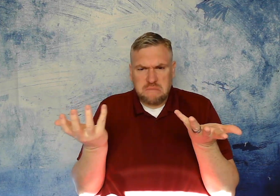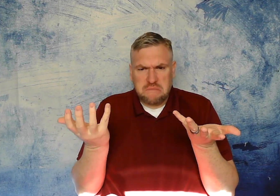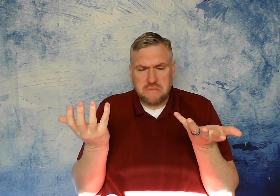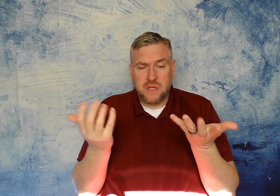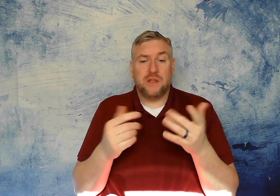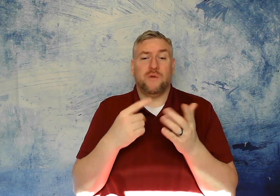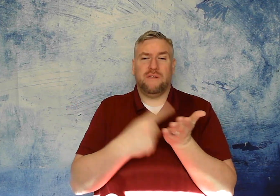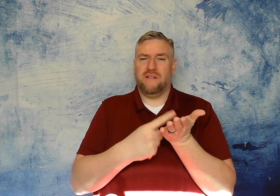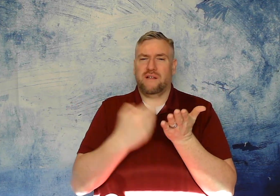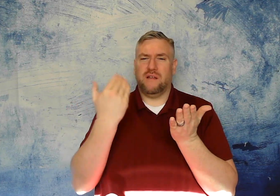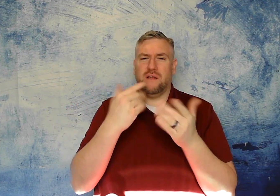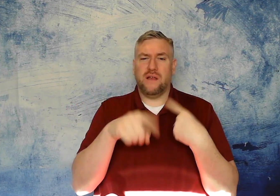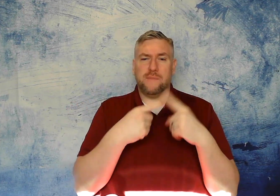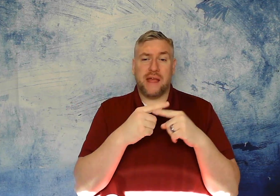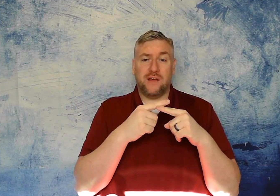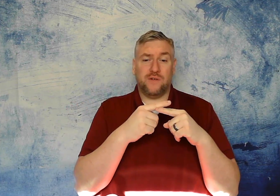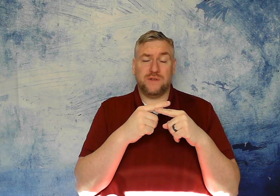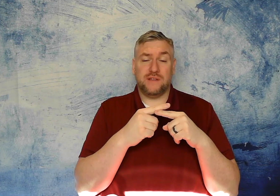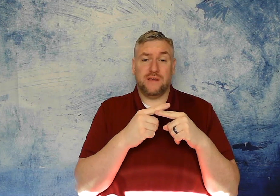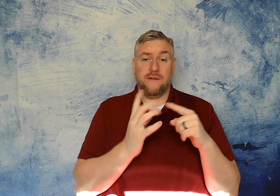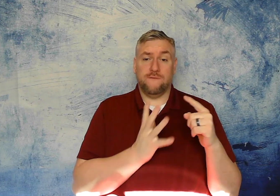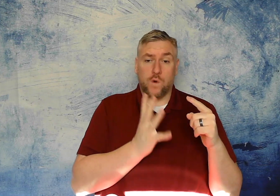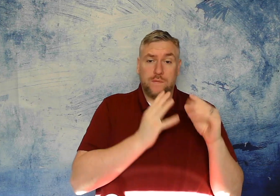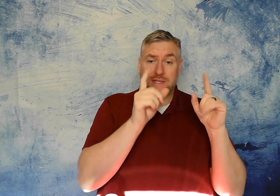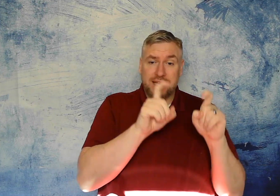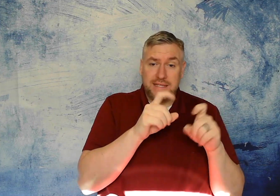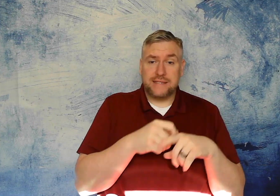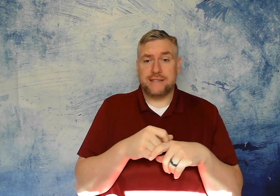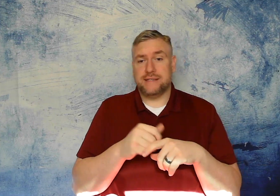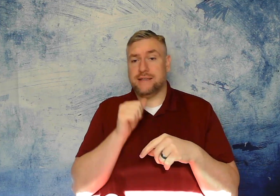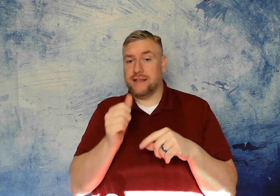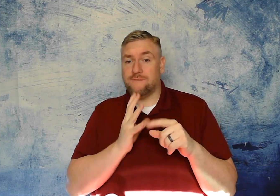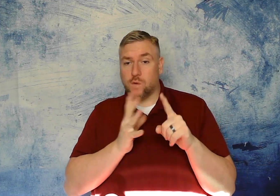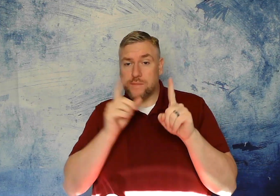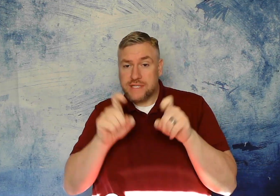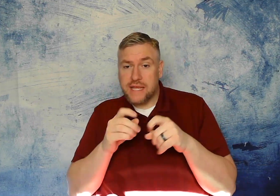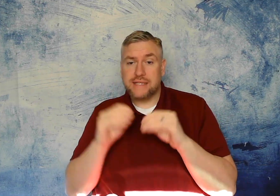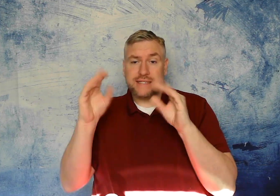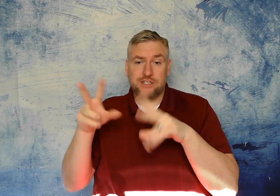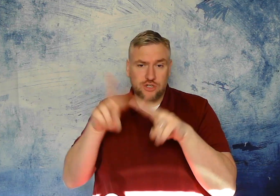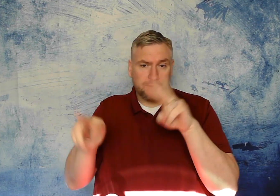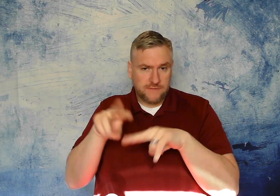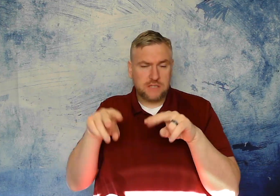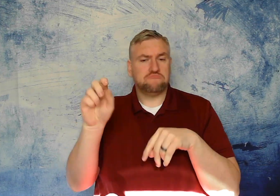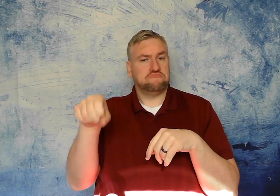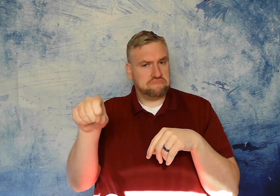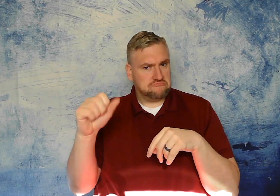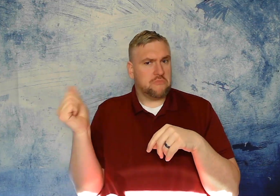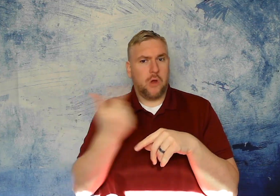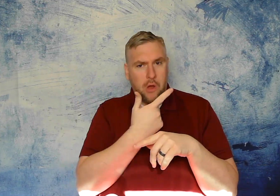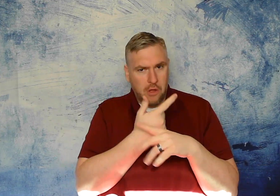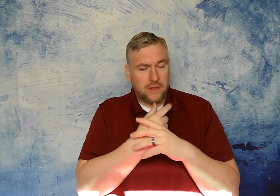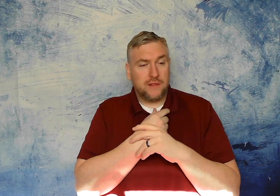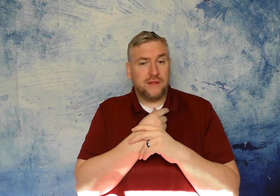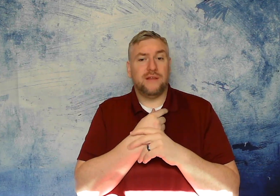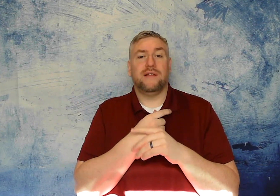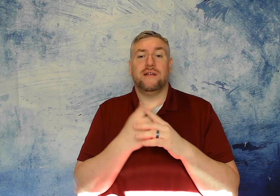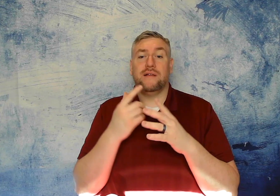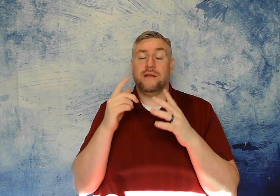So what kind of data should you collect? We talked before about formal testing, informal testing, teacher observation. All of those are